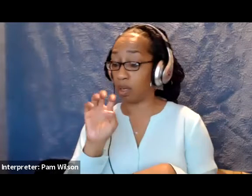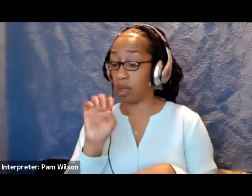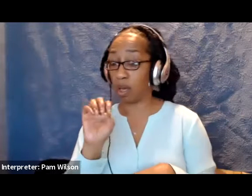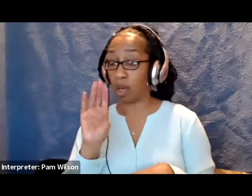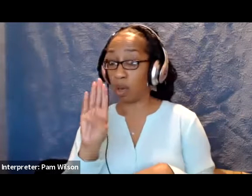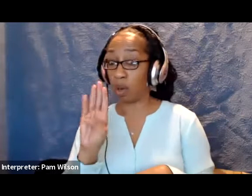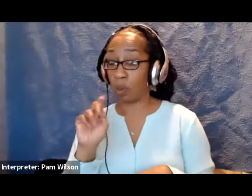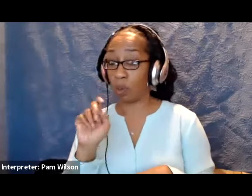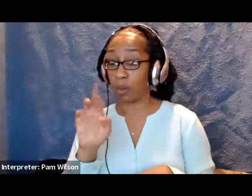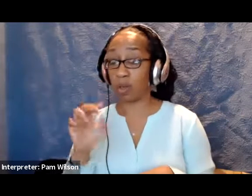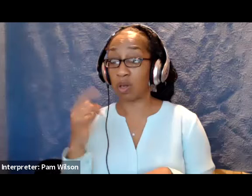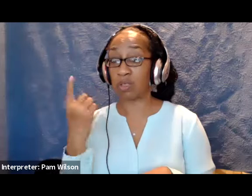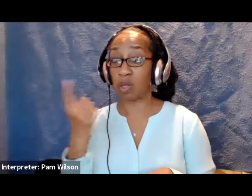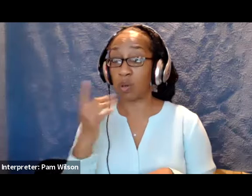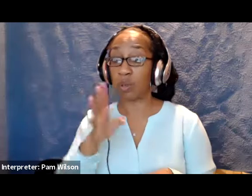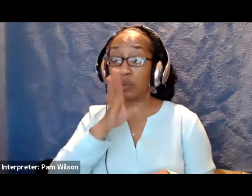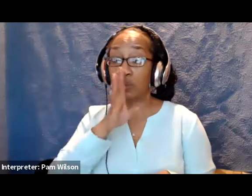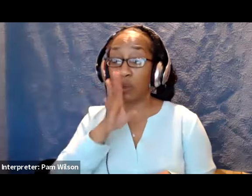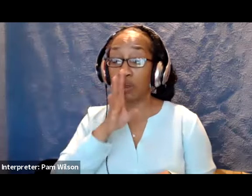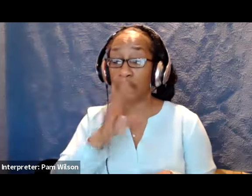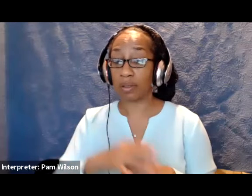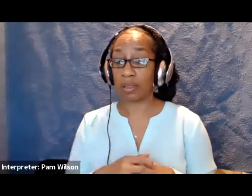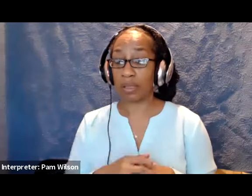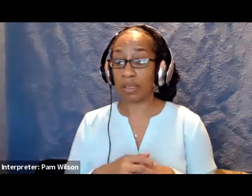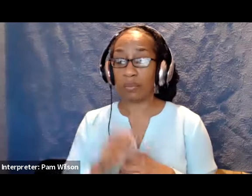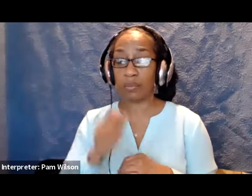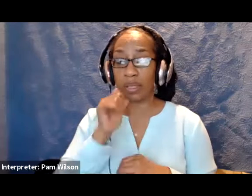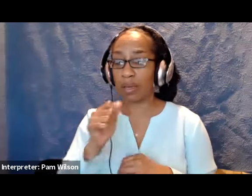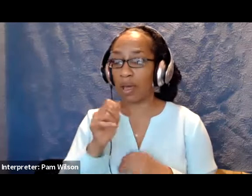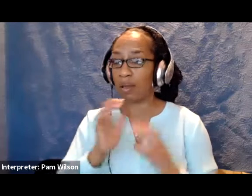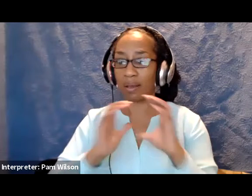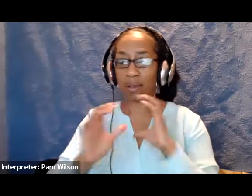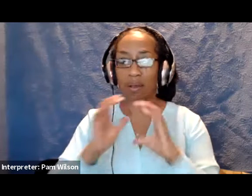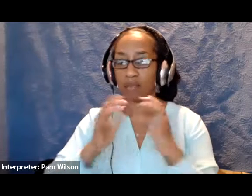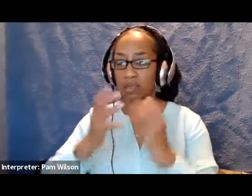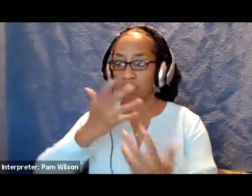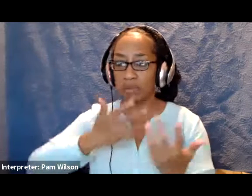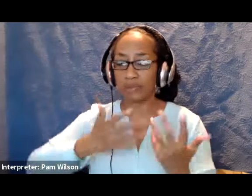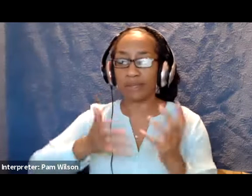someone talking at you and not interactive conversations.